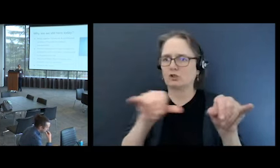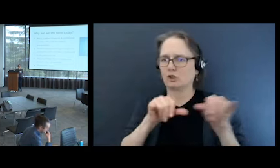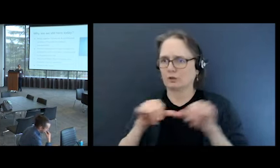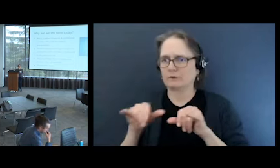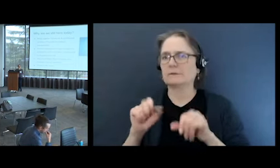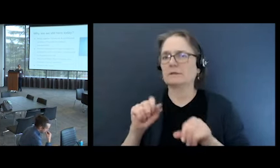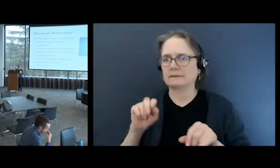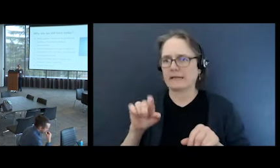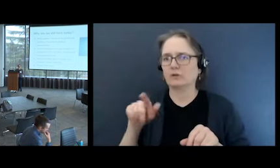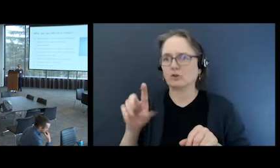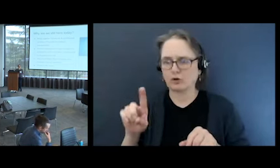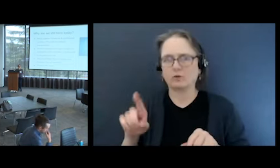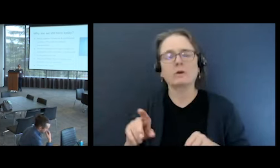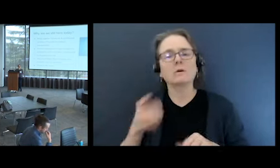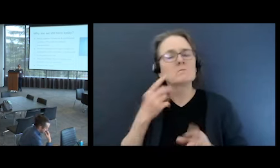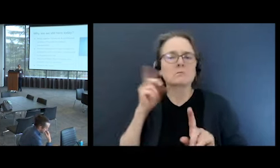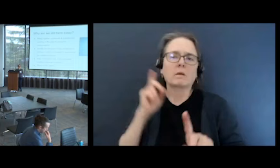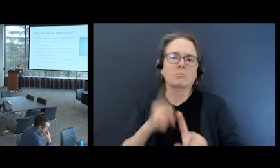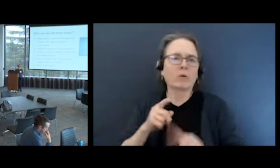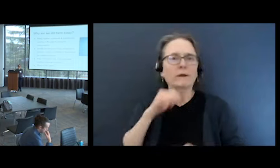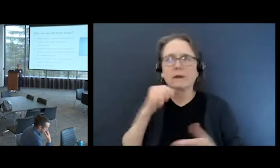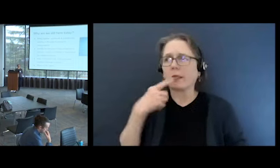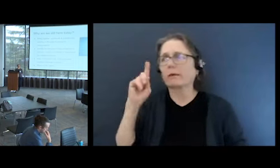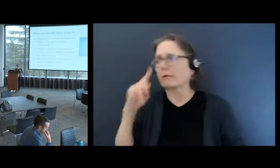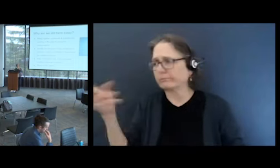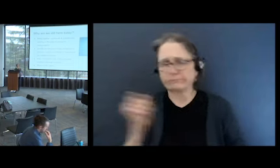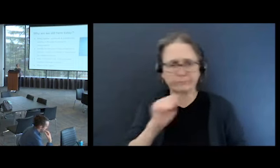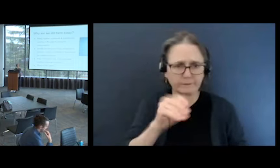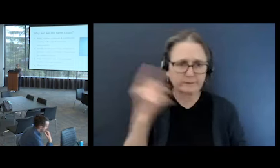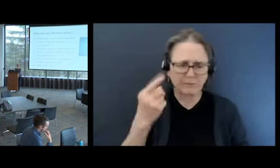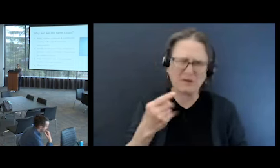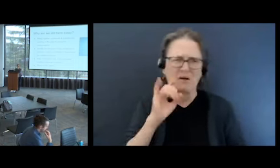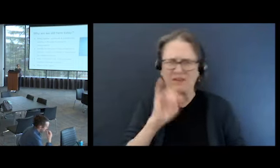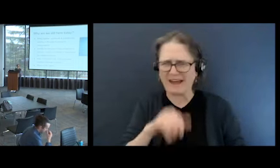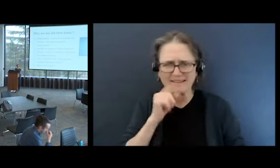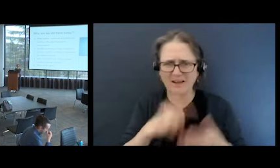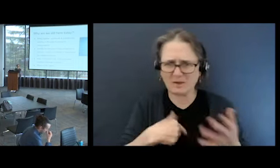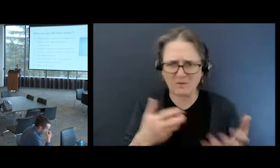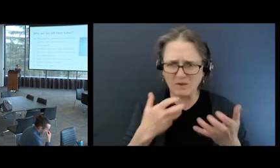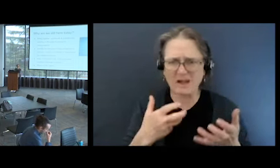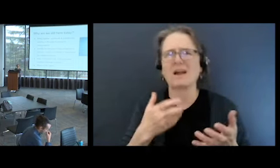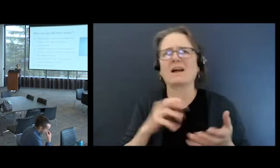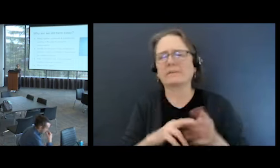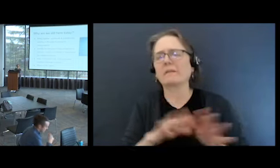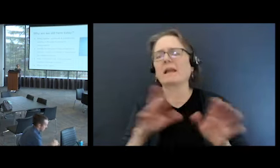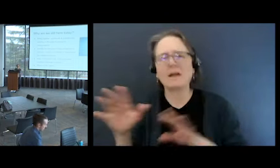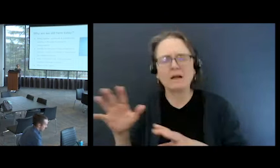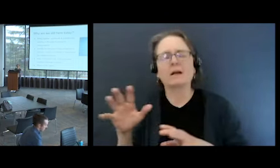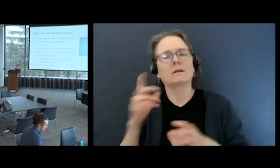make are ones that will really drive the results they want. So I'm excited to be